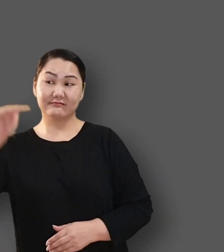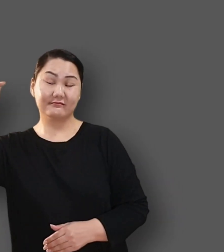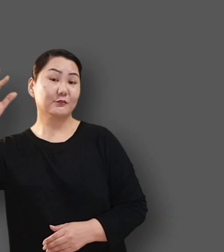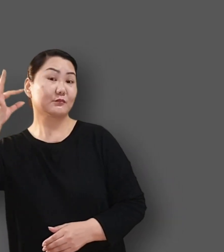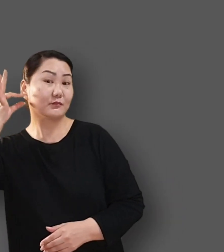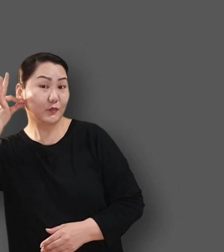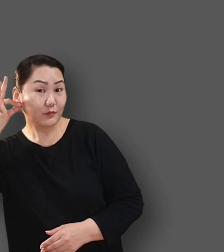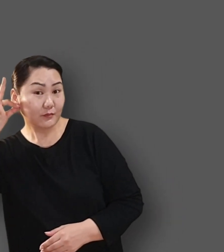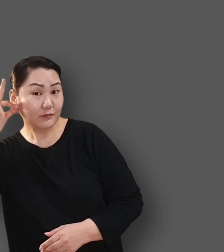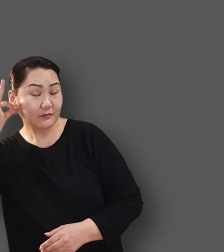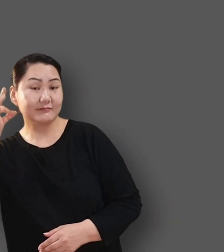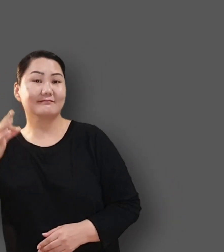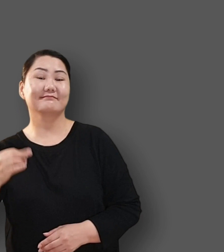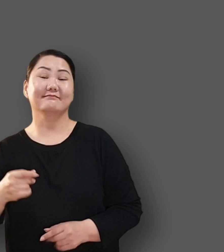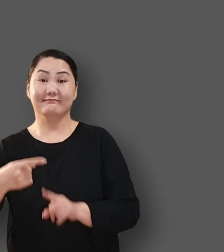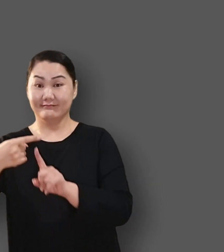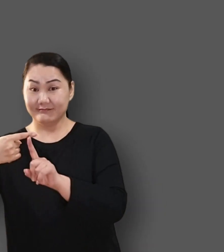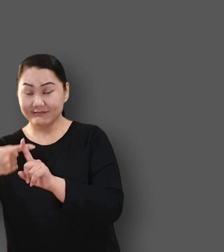Women and girls with disabilities.